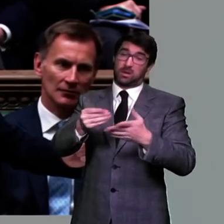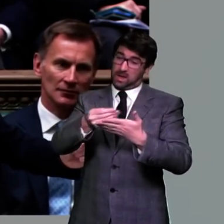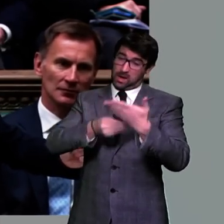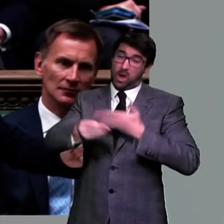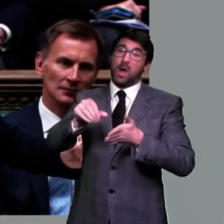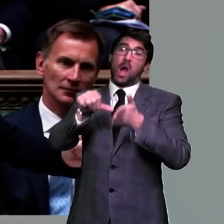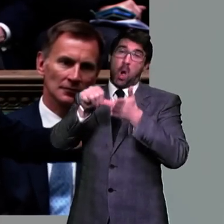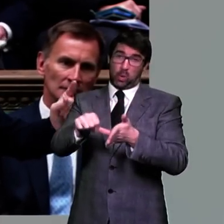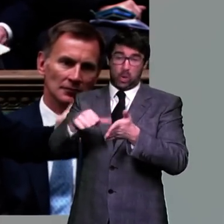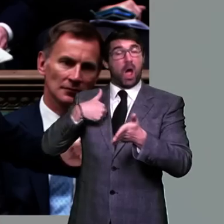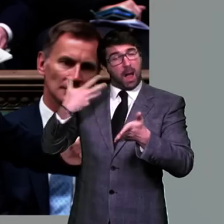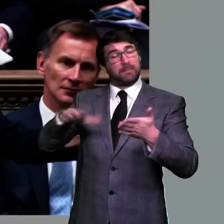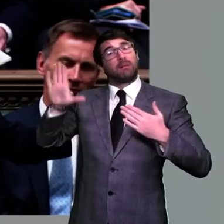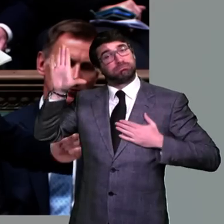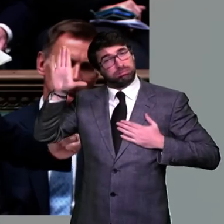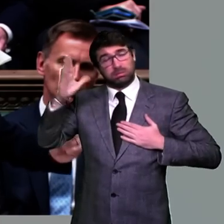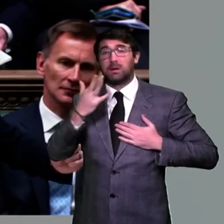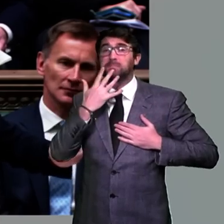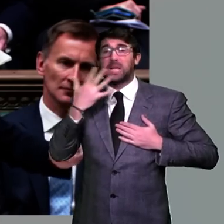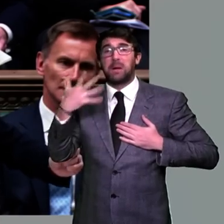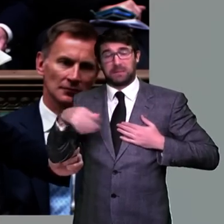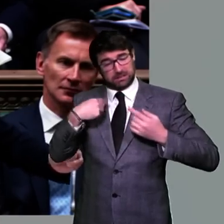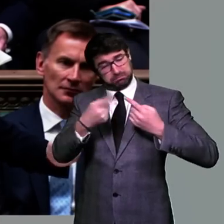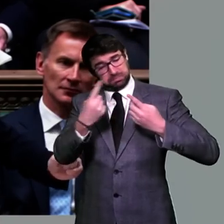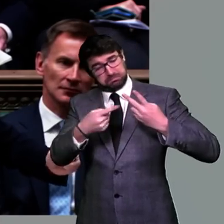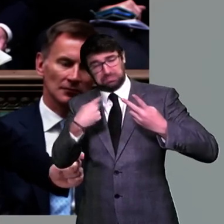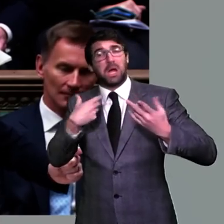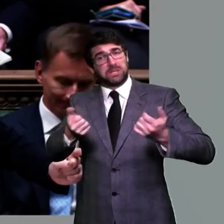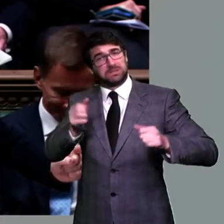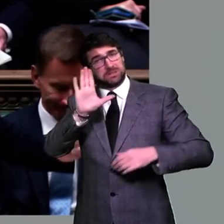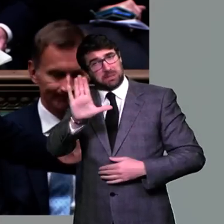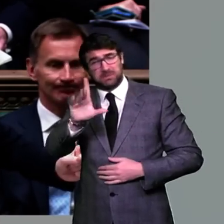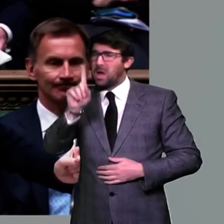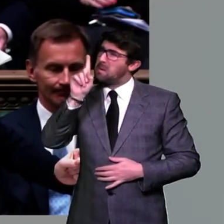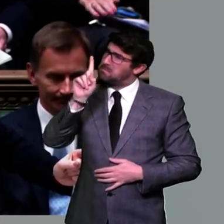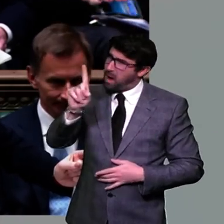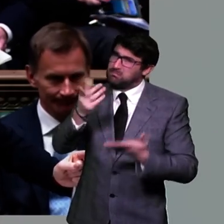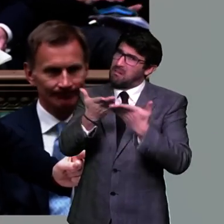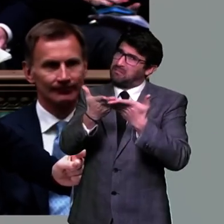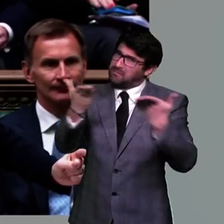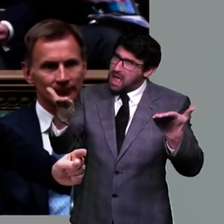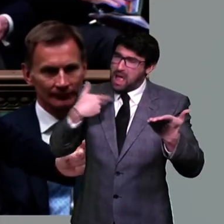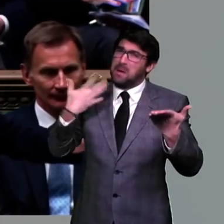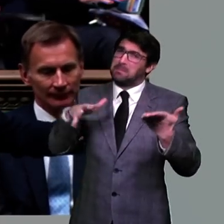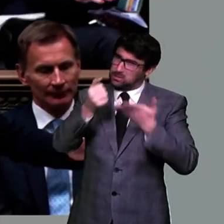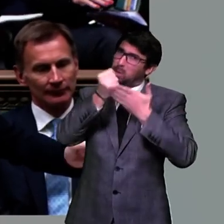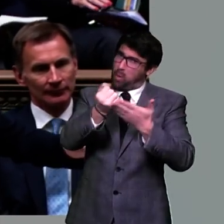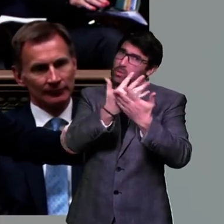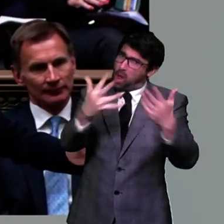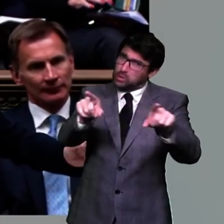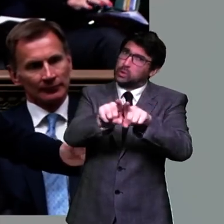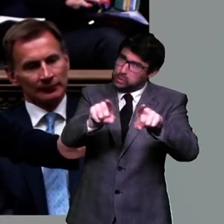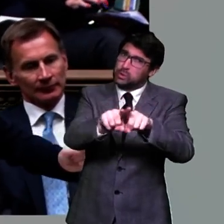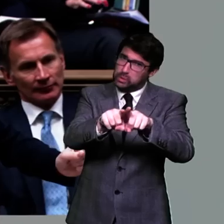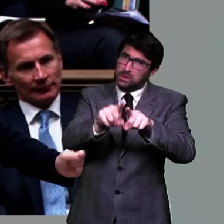don't apologise for is the fact that we have helped households through this winter, through the energy price guarantee, the fact that